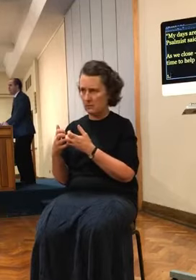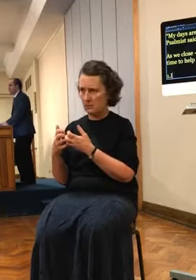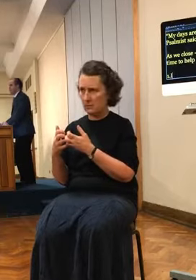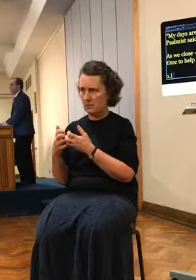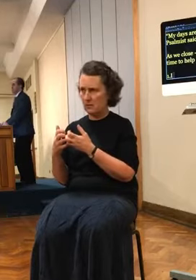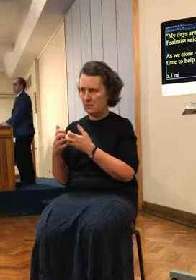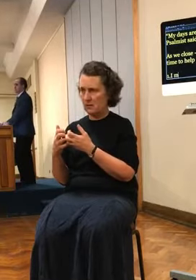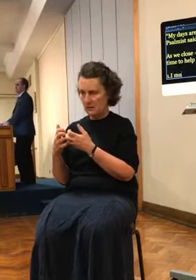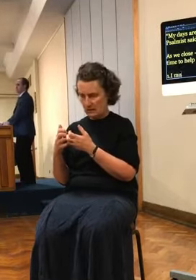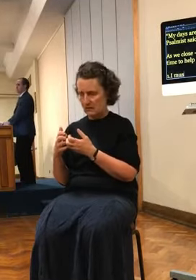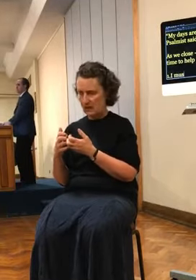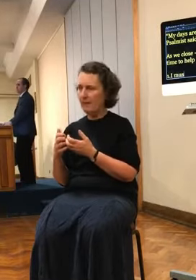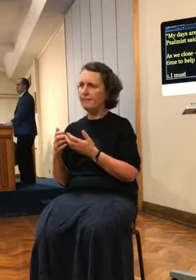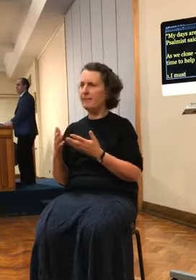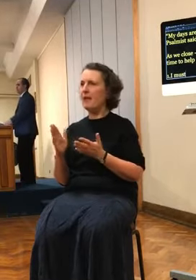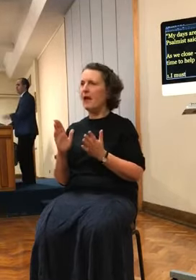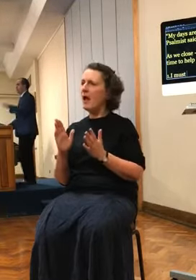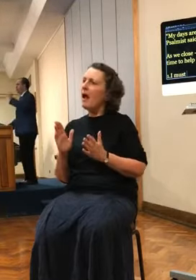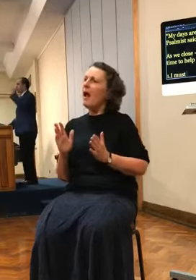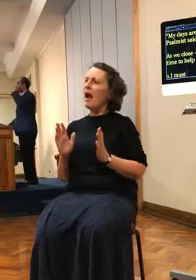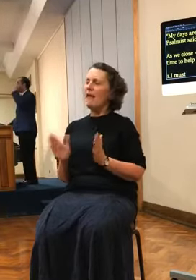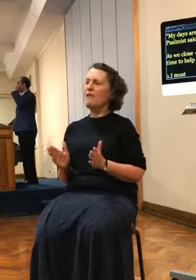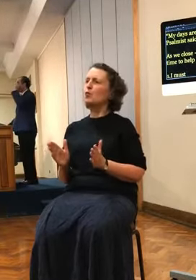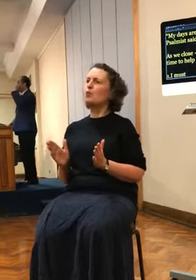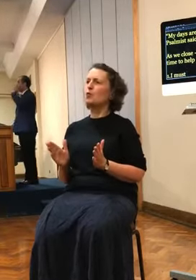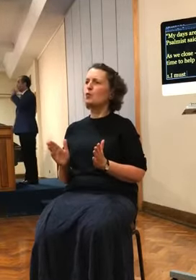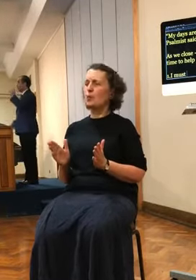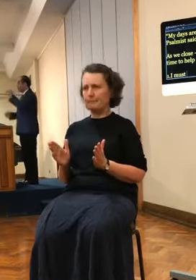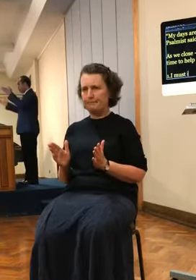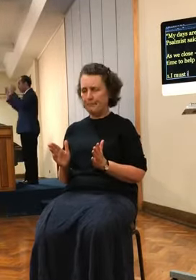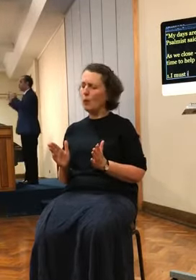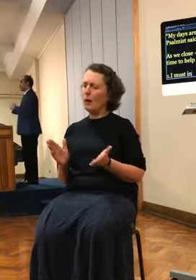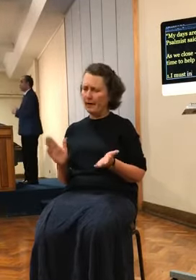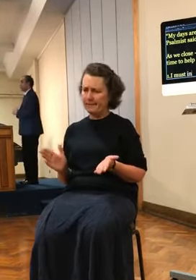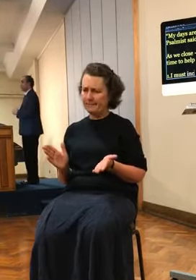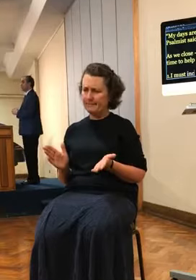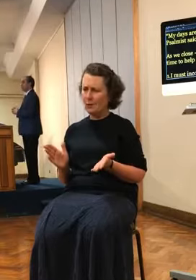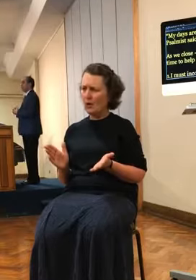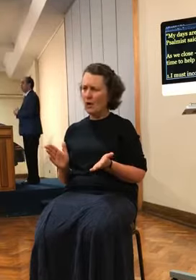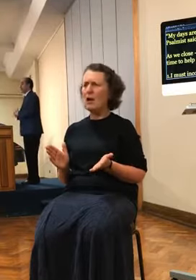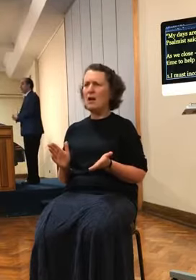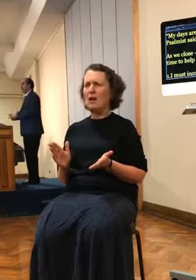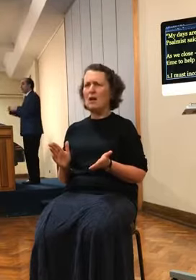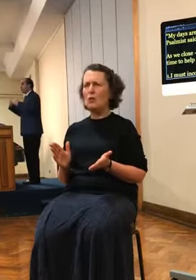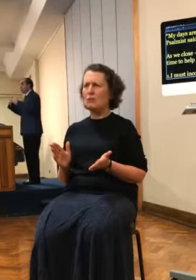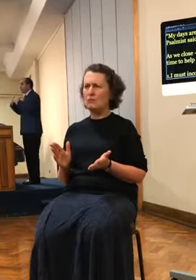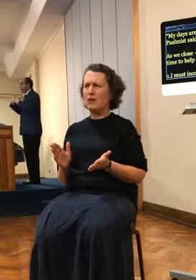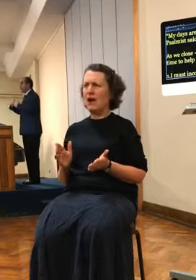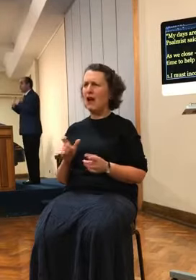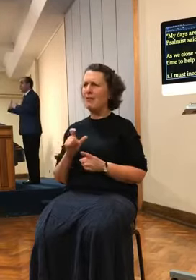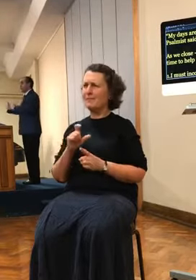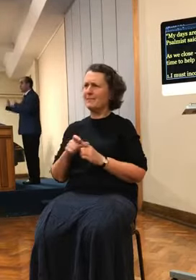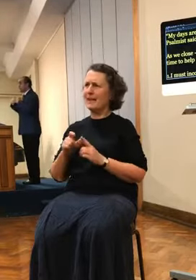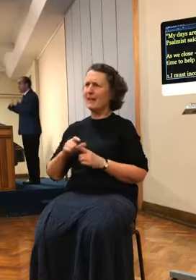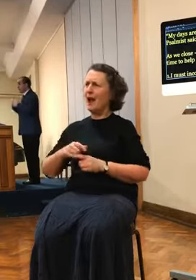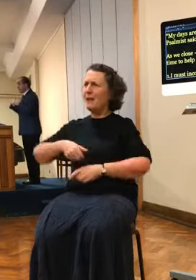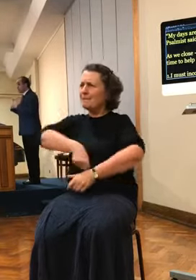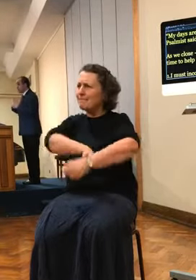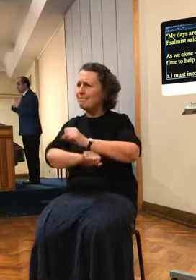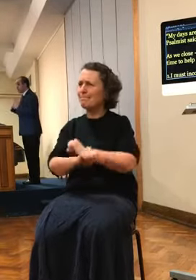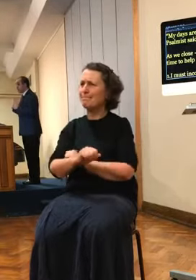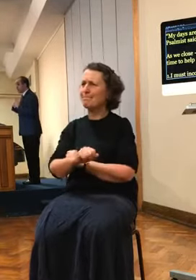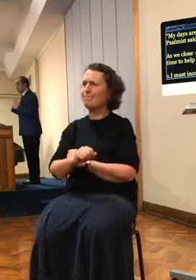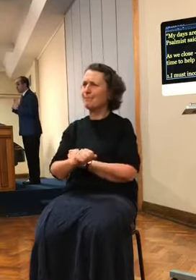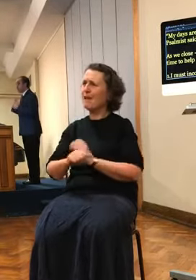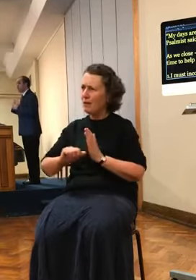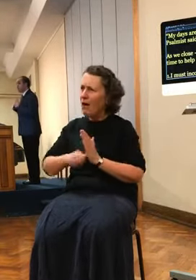inconveniencing ourselves. If it's not an English word, choose a better one. We have to